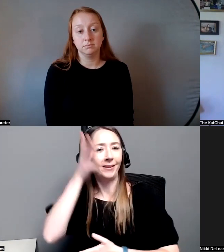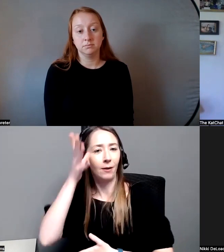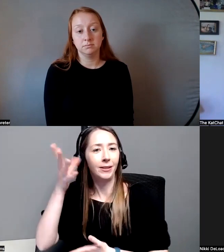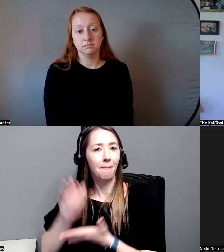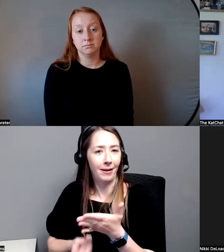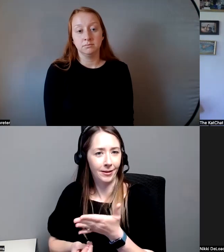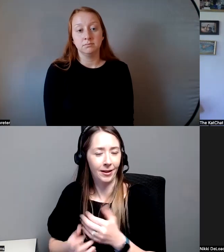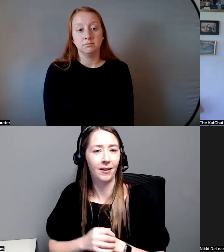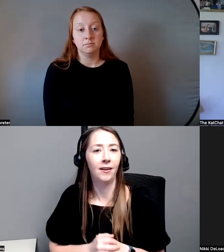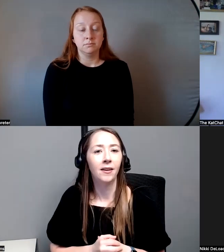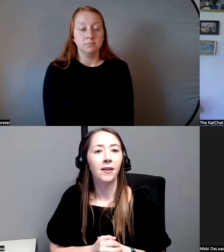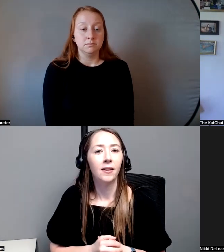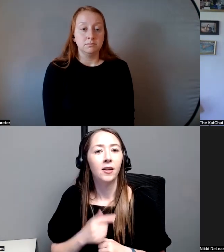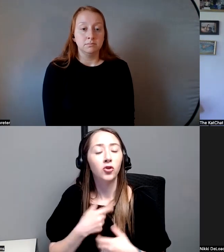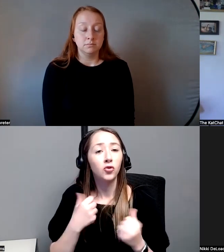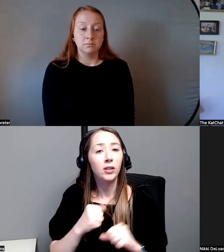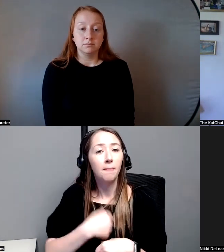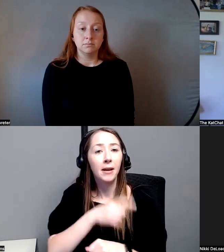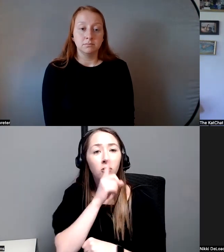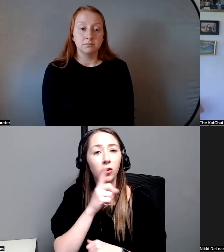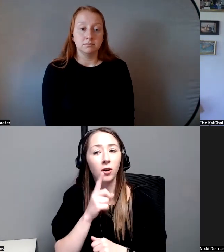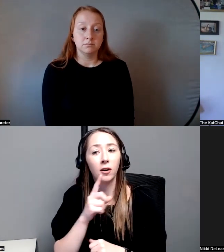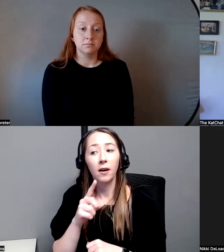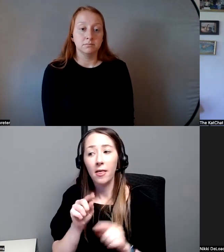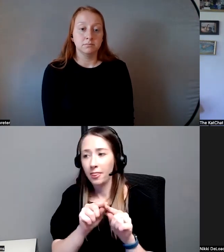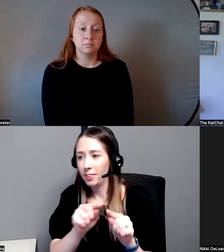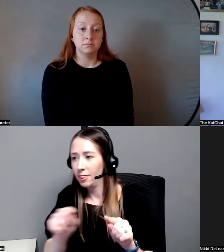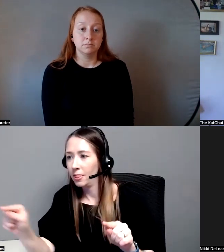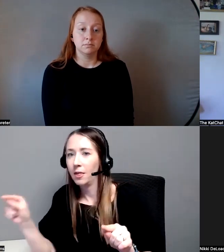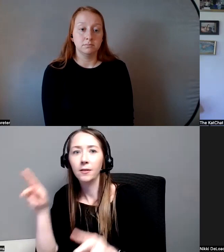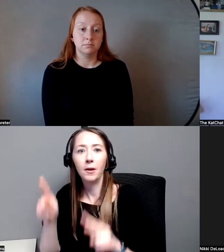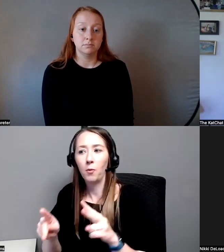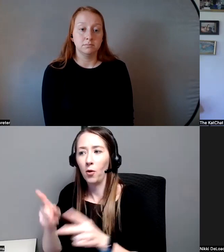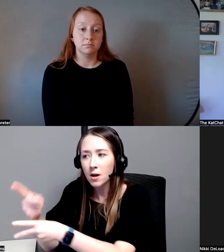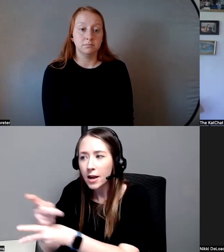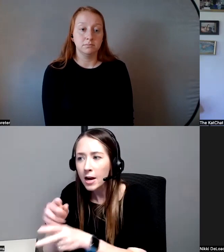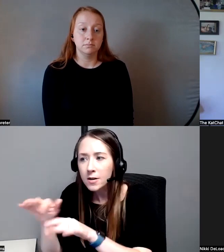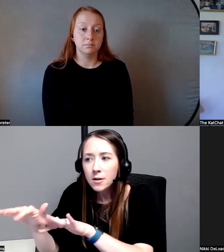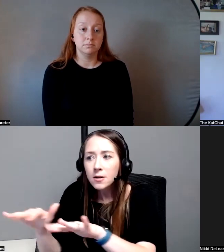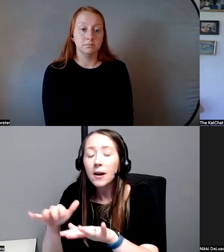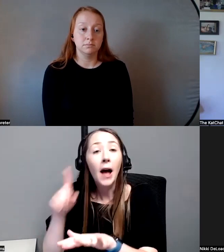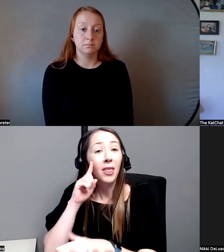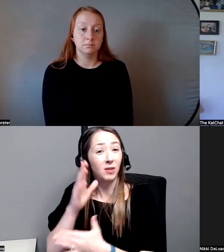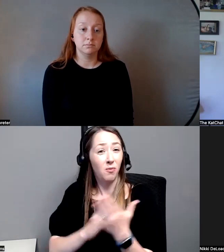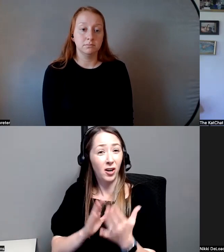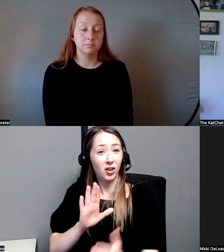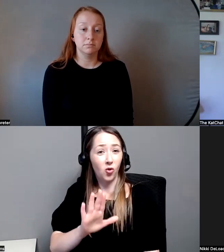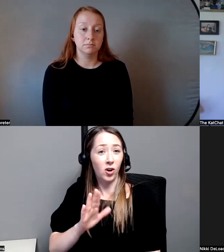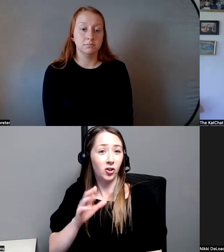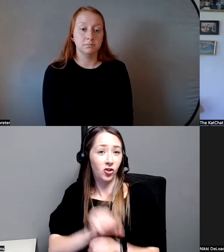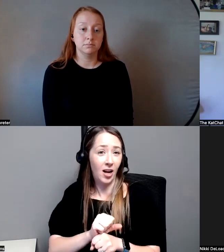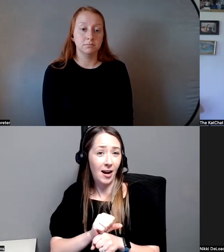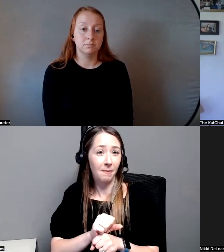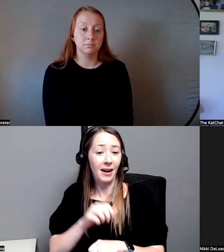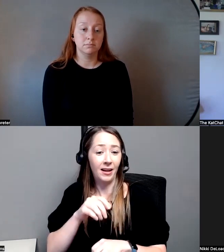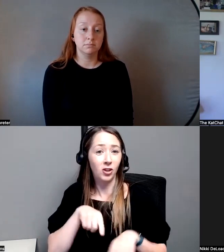just make sure that everybody else was taken care of. I do feel like it's part of your job as the number one